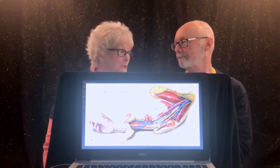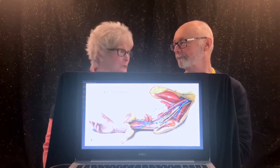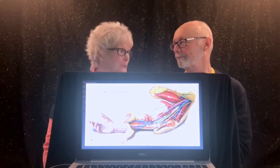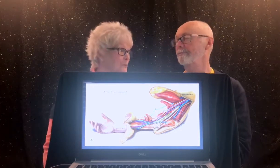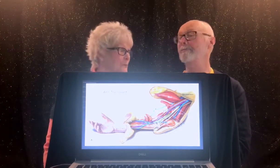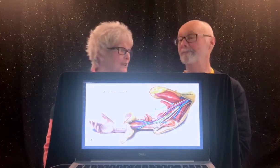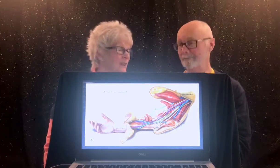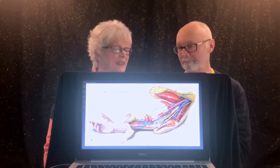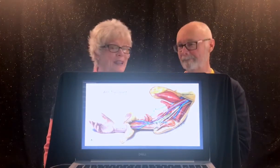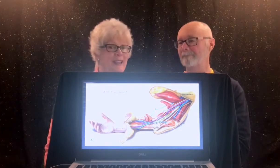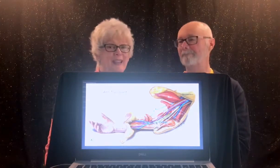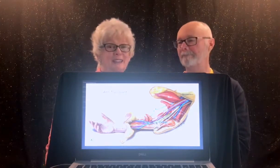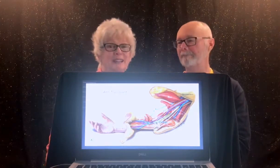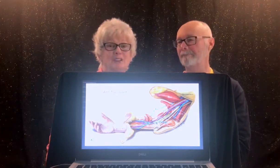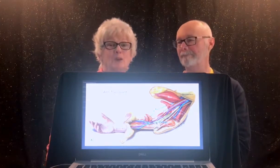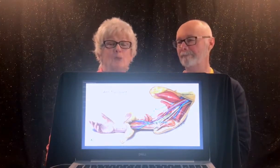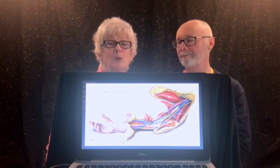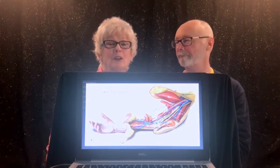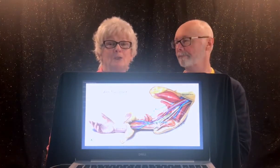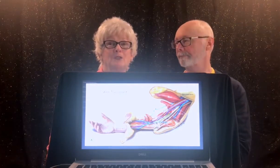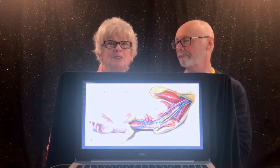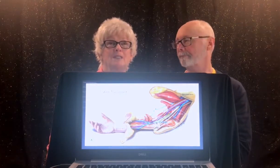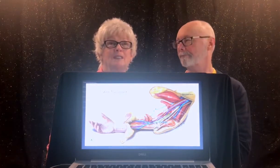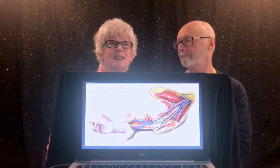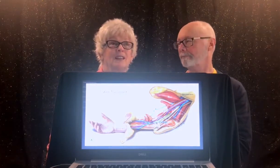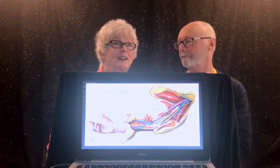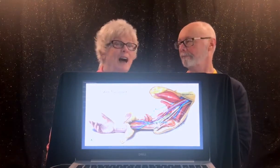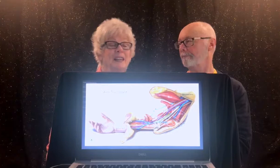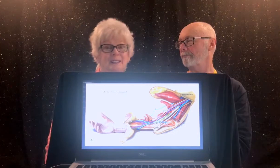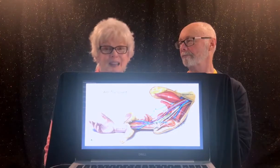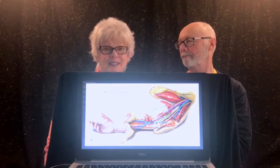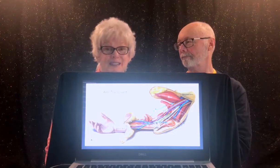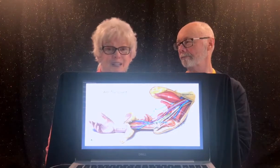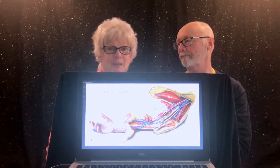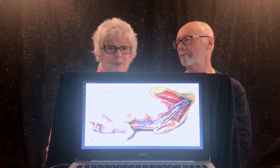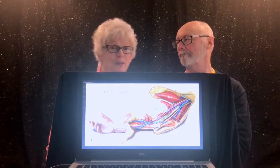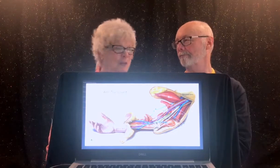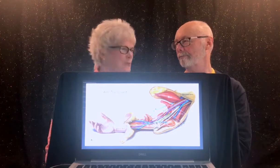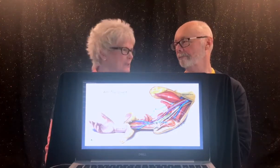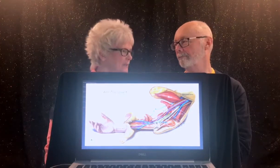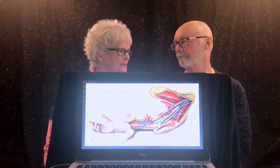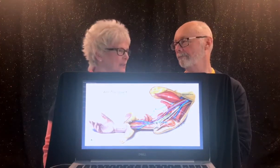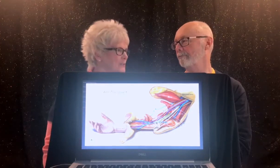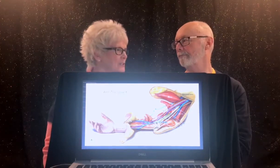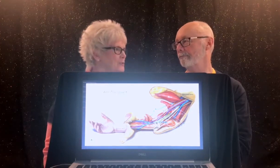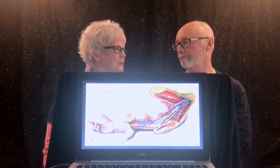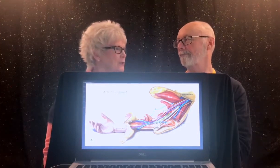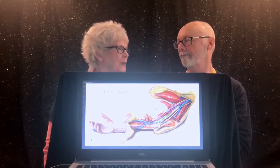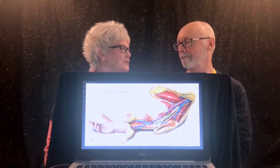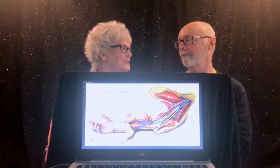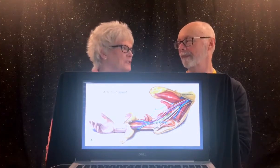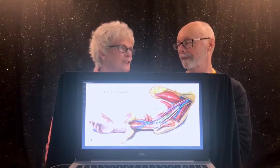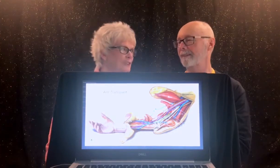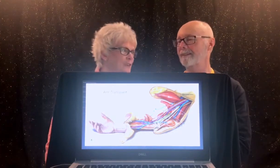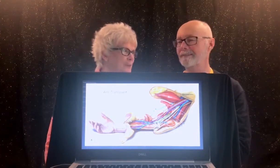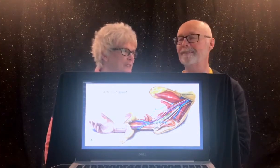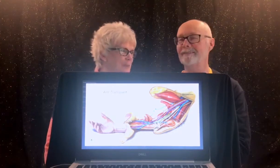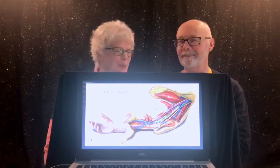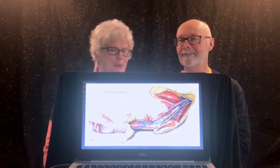Carew and a little boy who just idolized him when he was like 11 years old. That was his favorite baseball